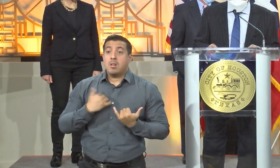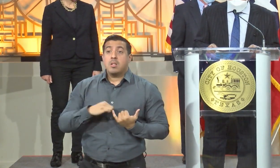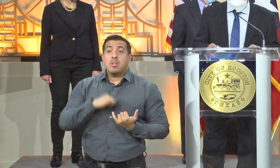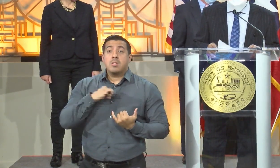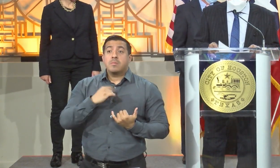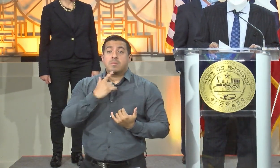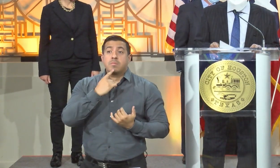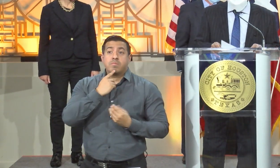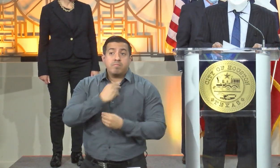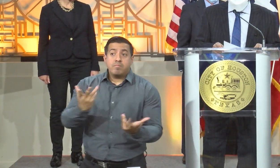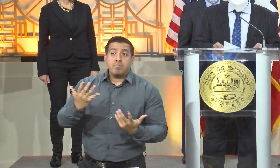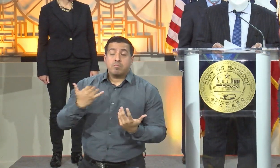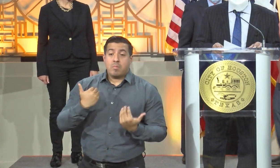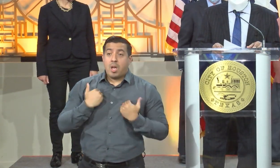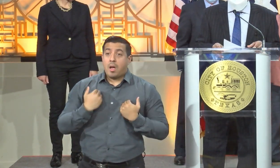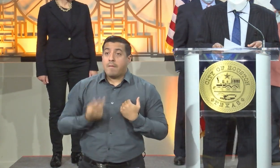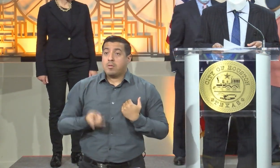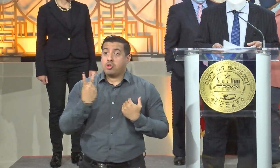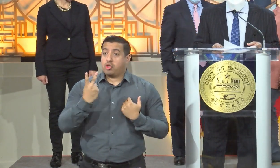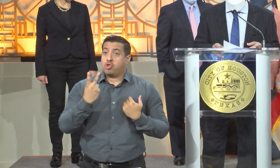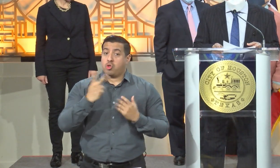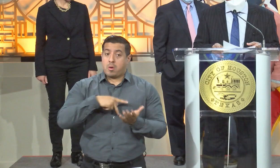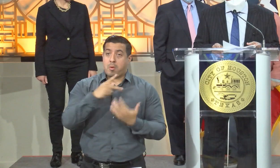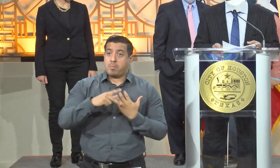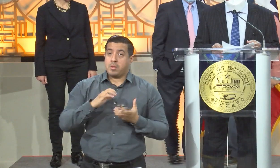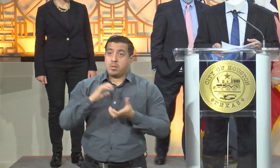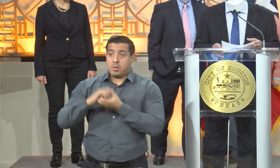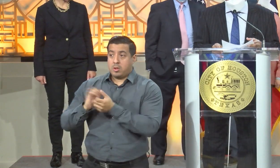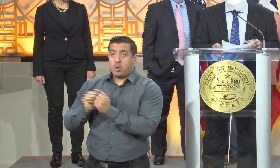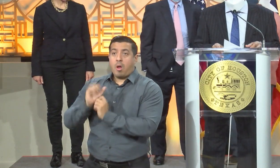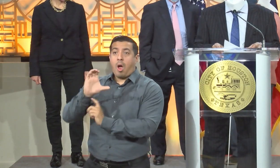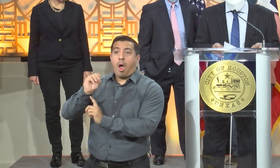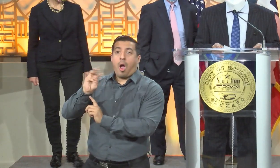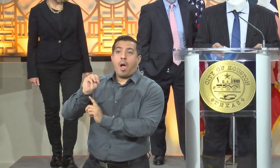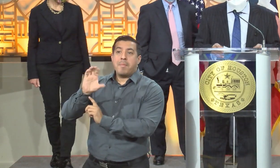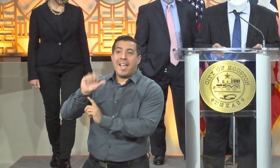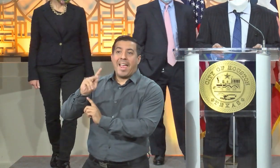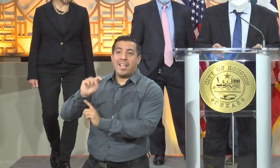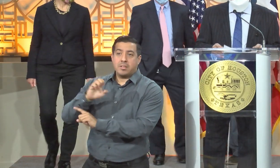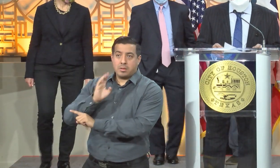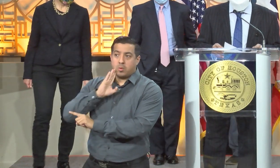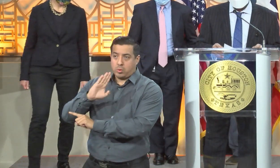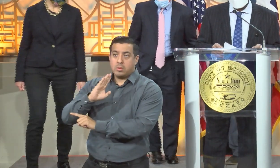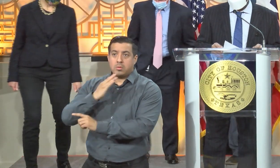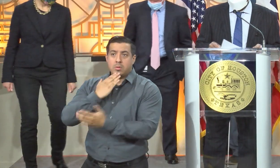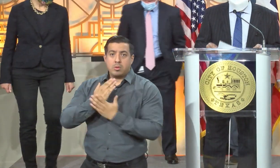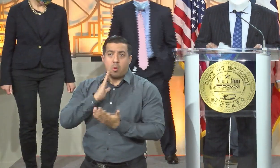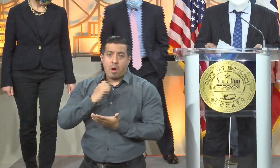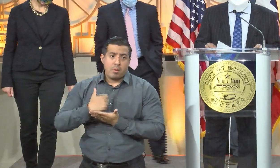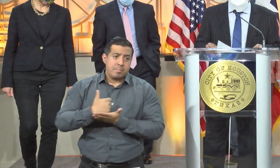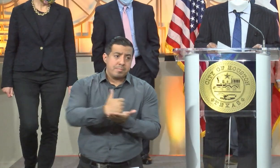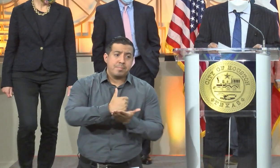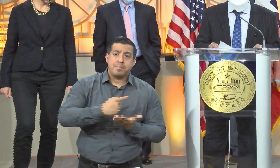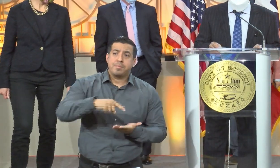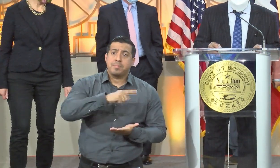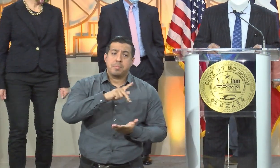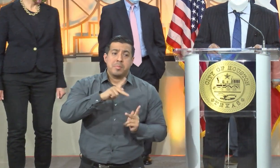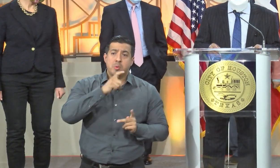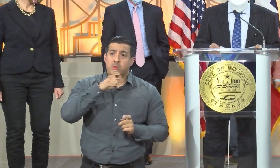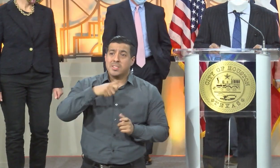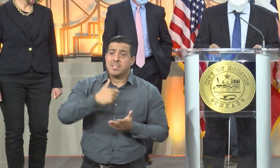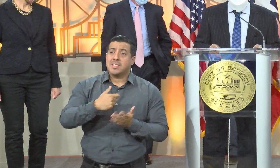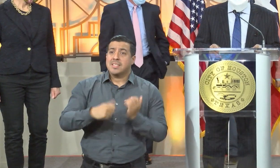we have developed 2 programs in partnership with Comcast that will benefit those who need the